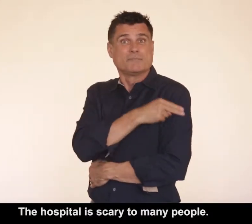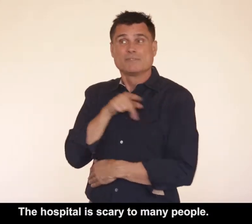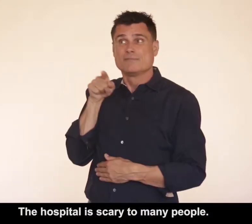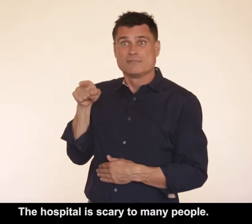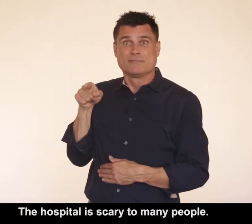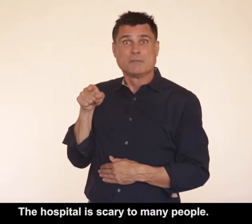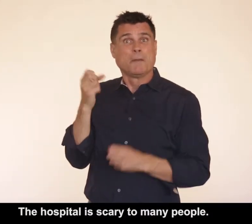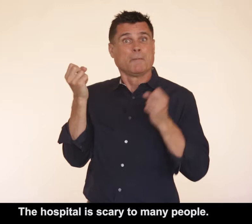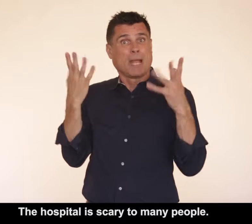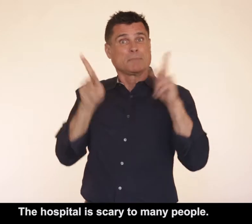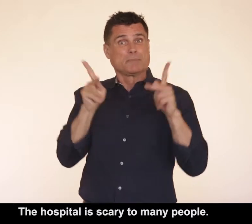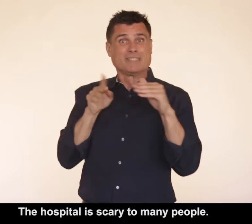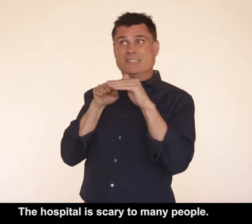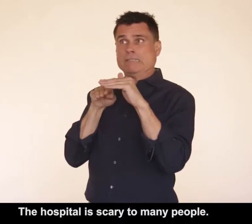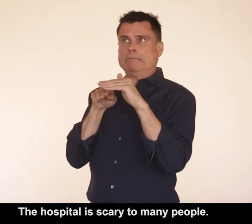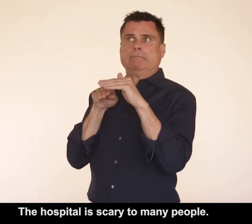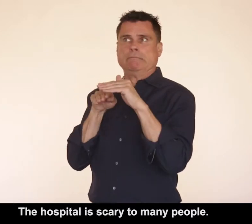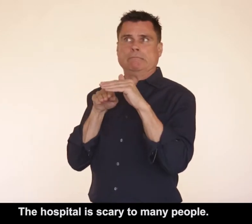The hospital is scary to many people.